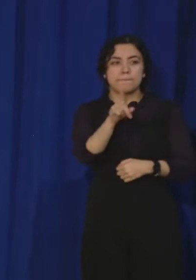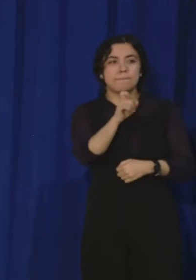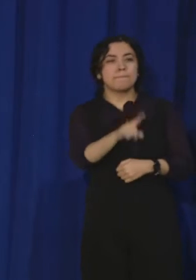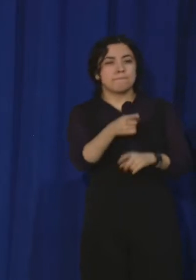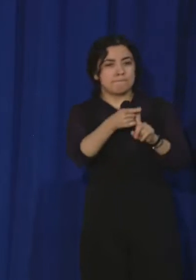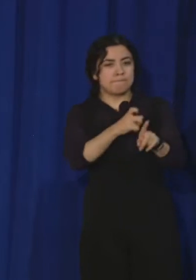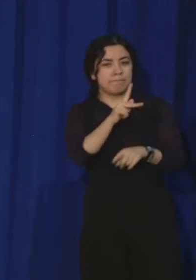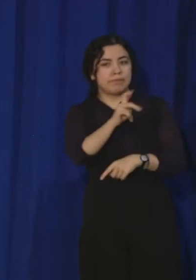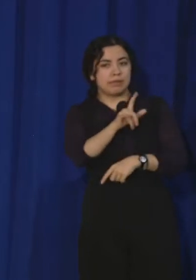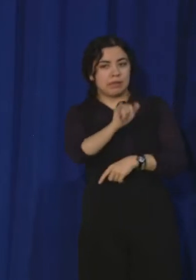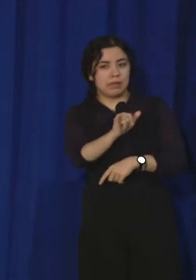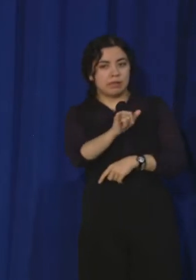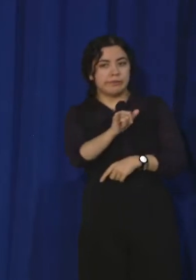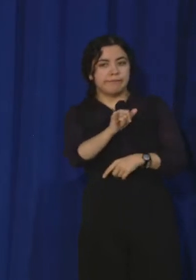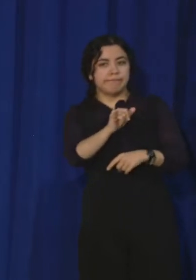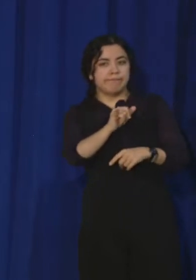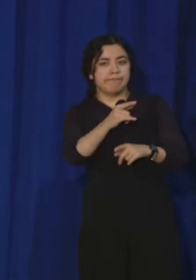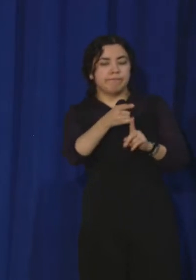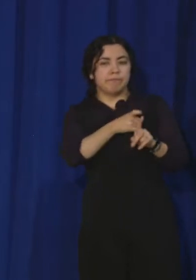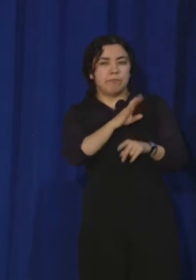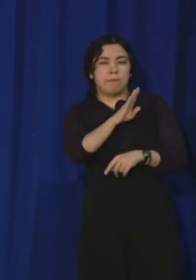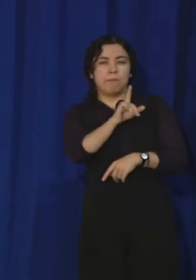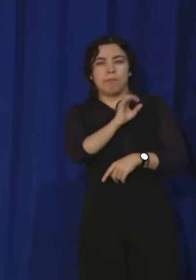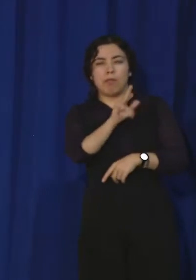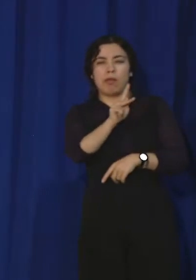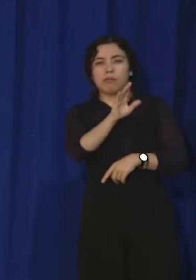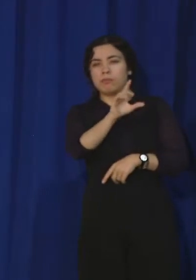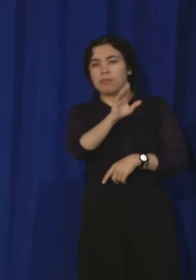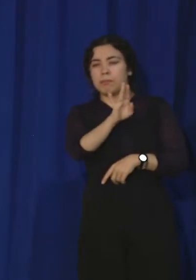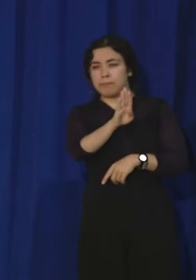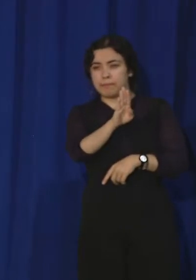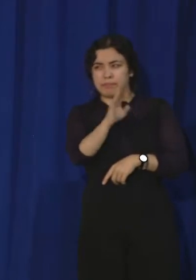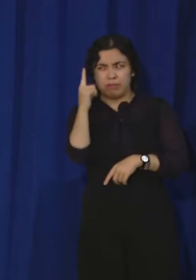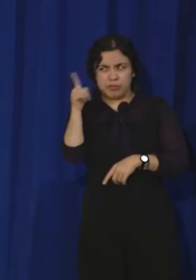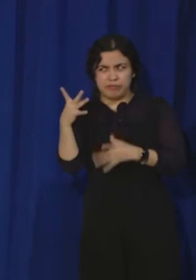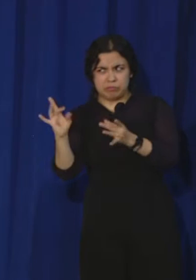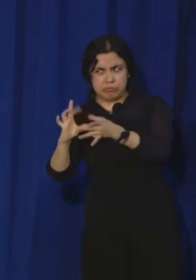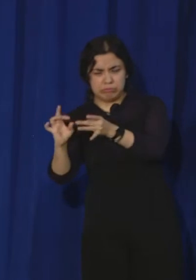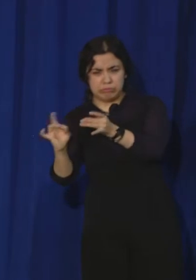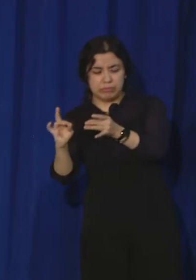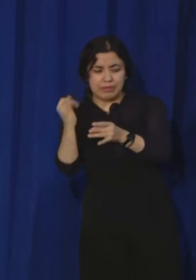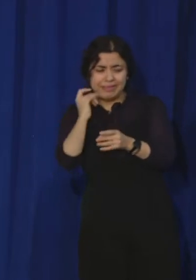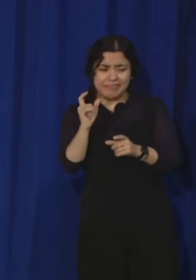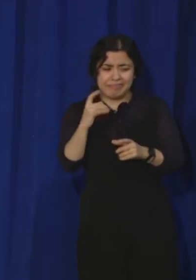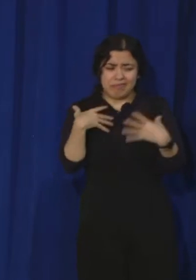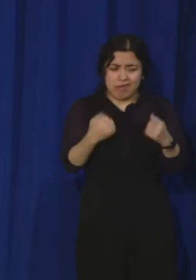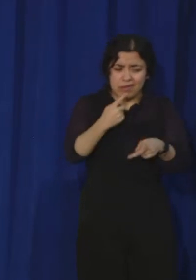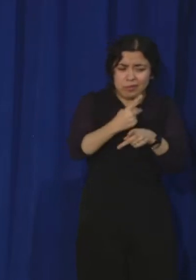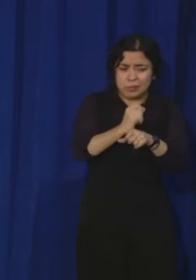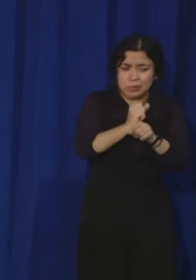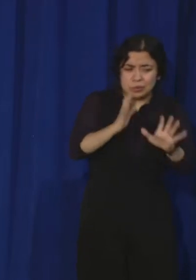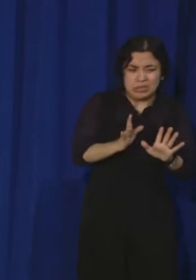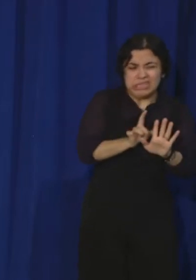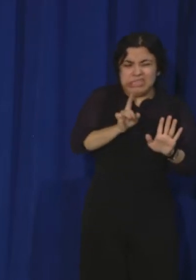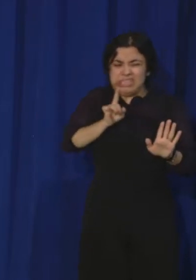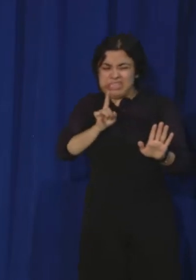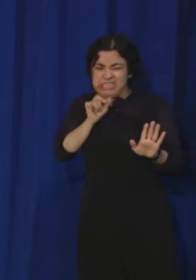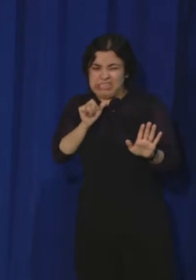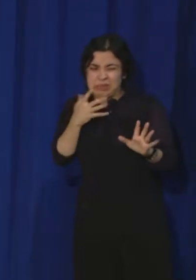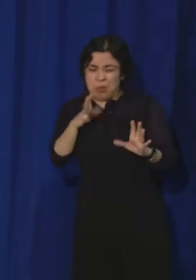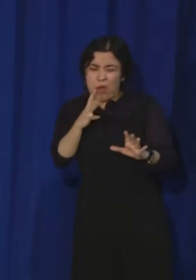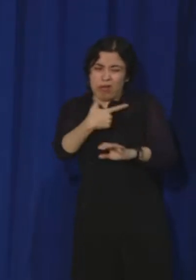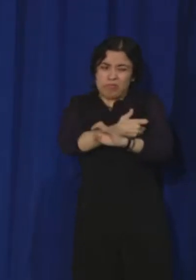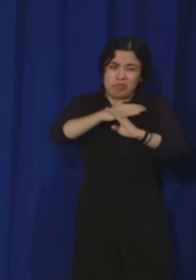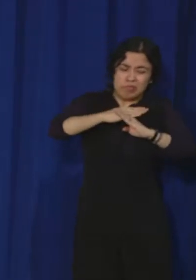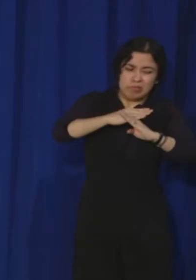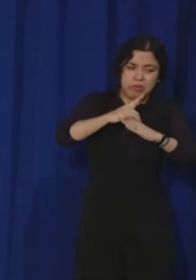if enough healthcare workers are hesitating, I think you touched on this, if enough healthcare workers are hesitating, will Chicago start vaccinating phase 1B